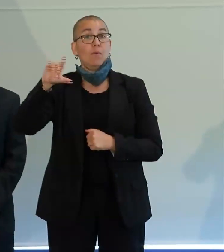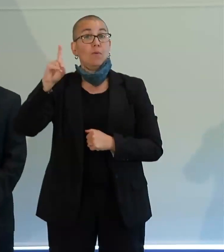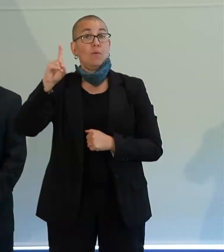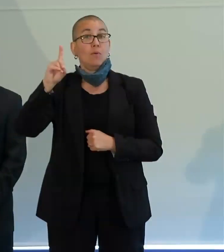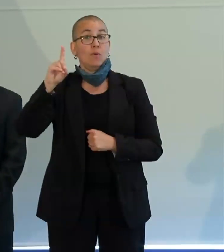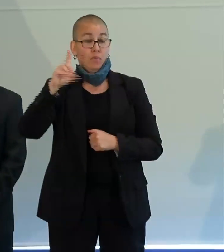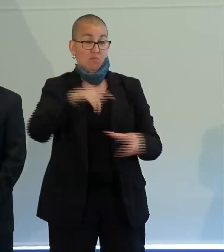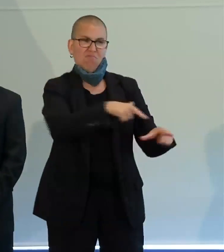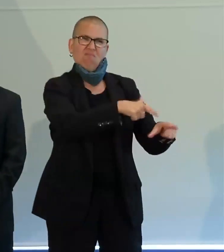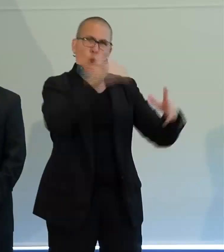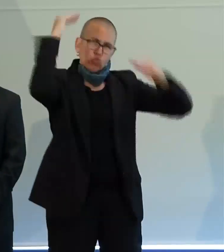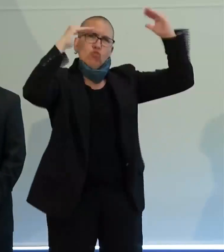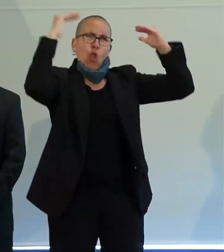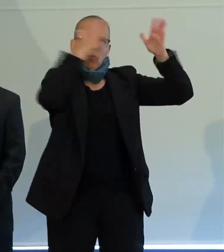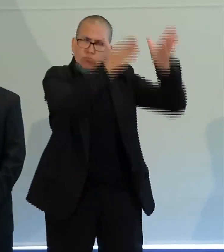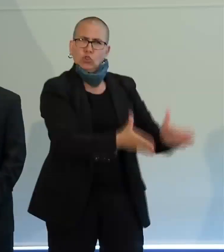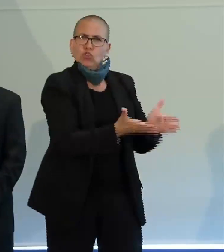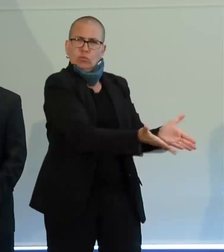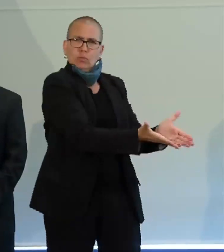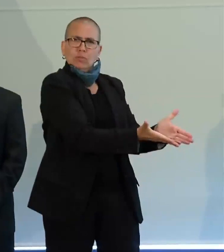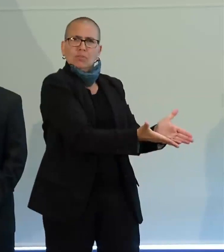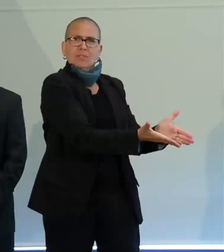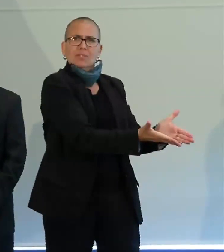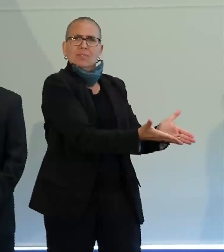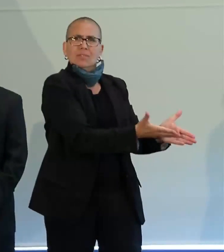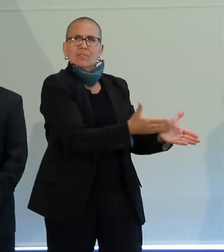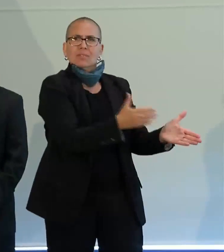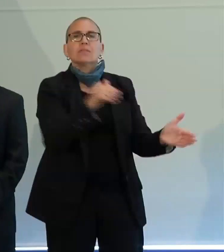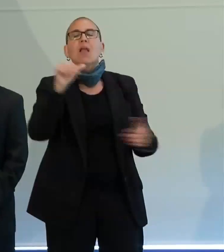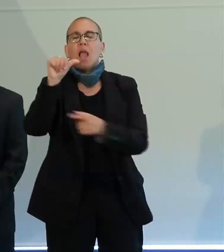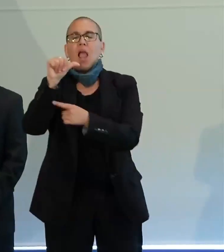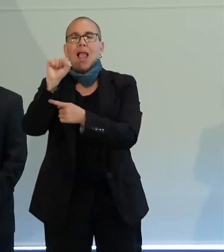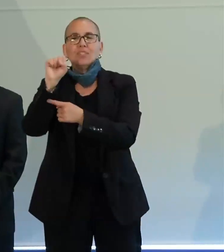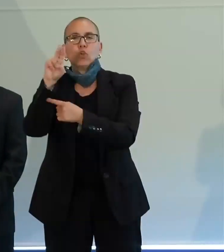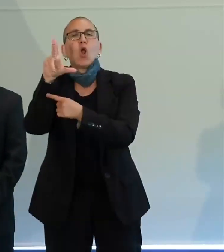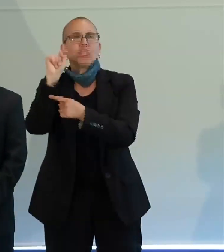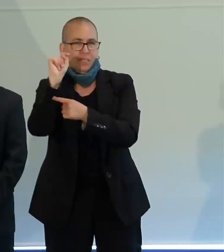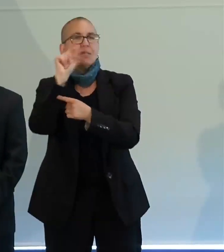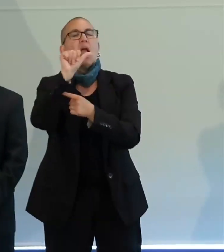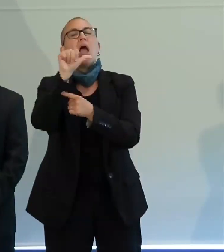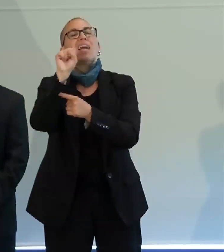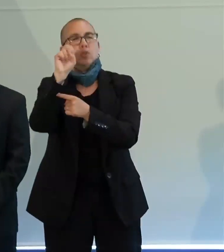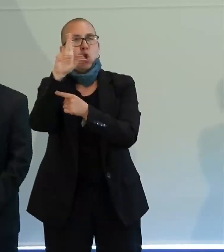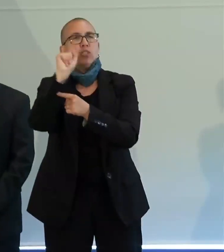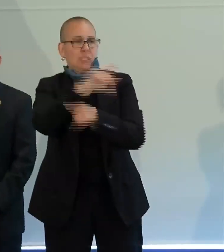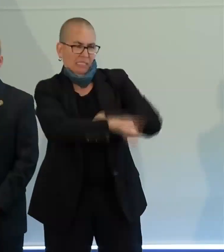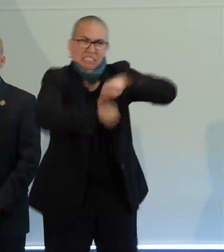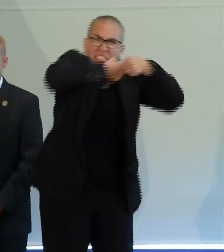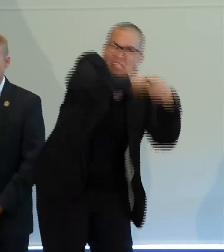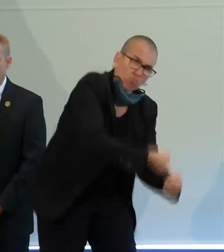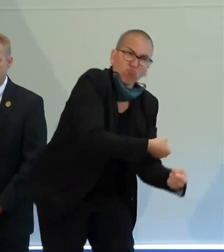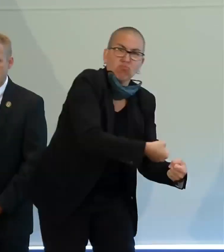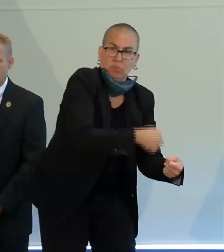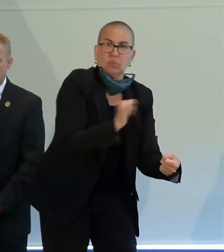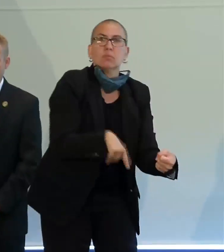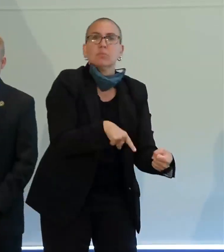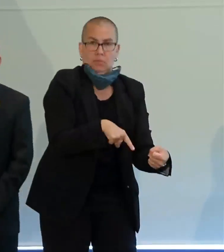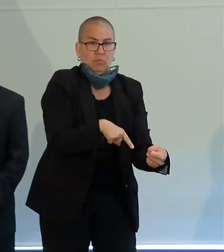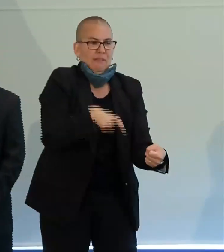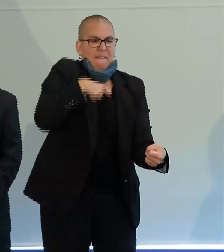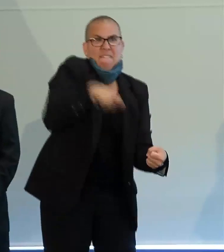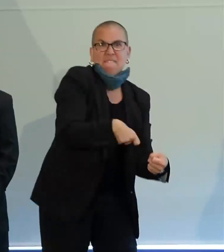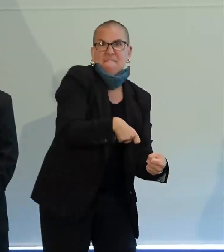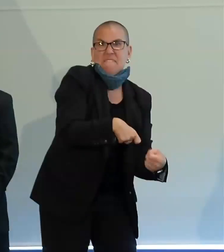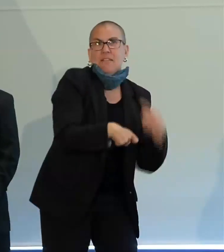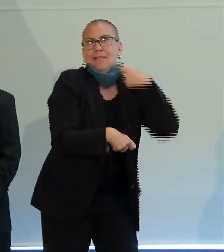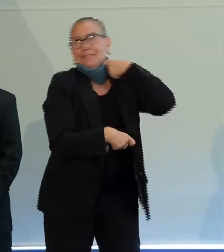and so that would be the underlying felony. Do you accept any plea deals in this, or do you expect all